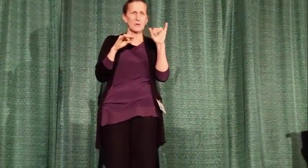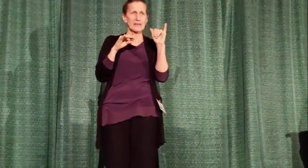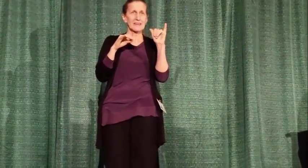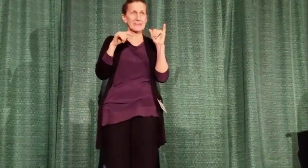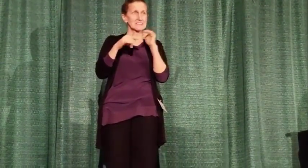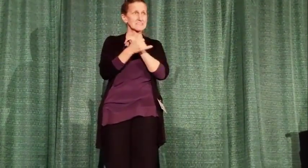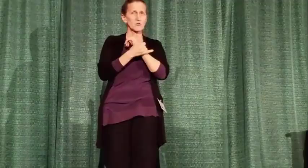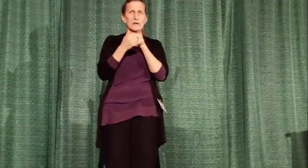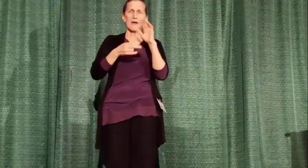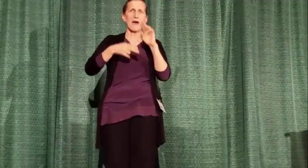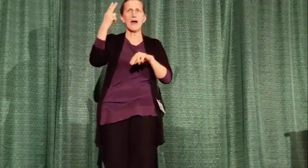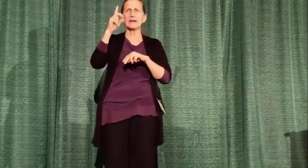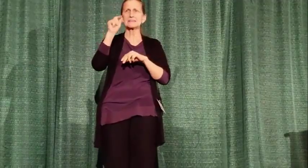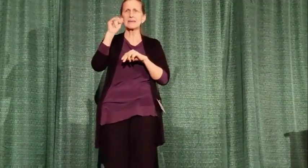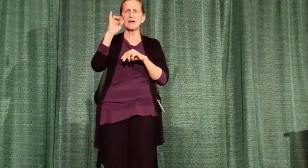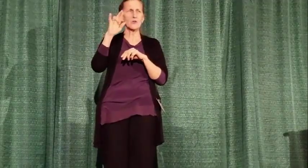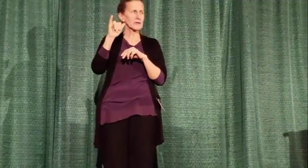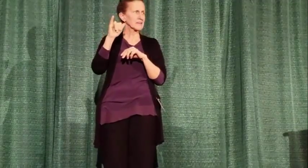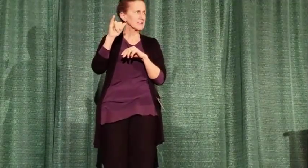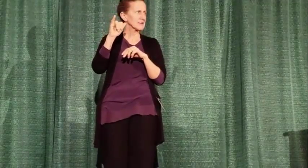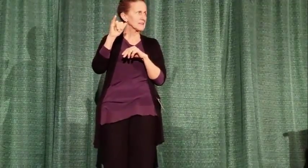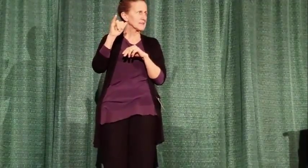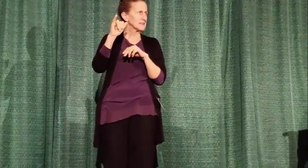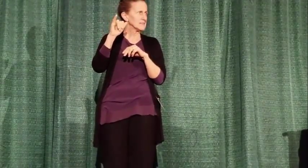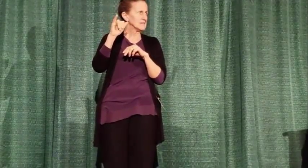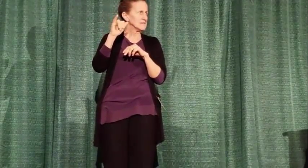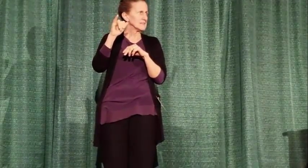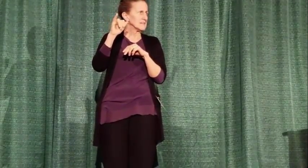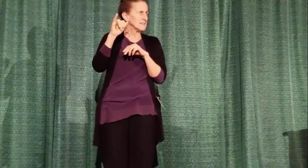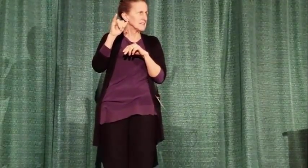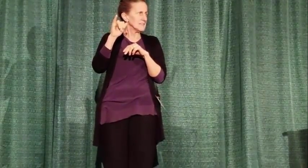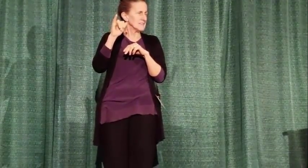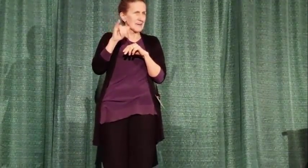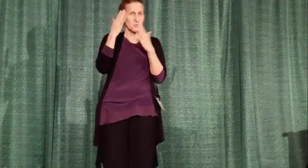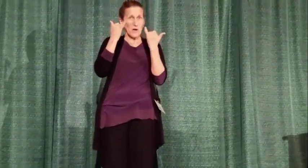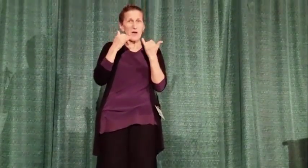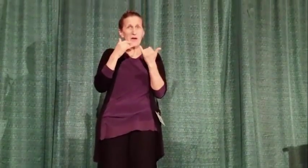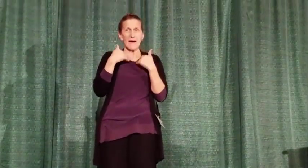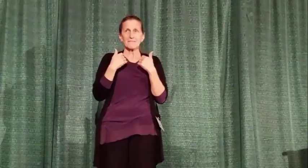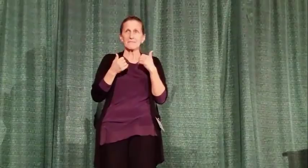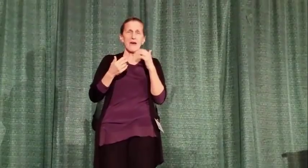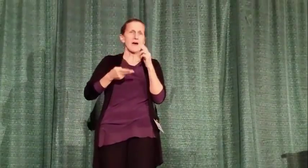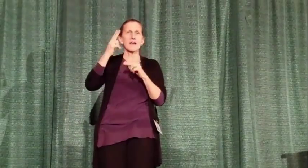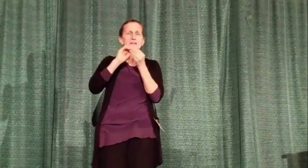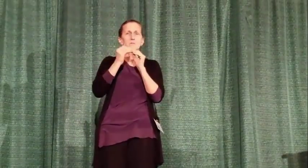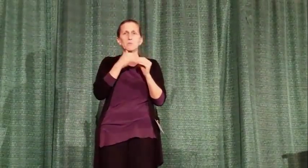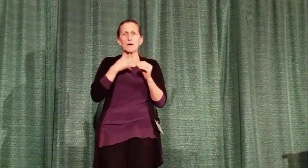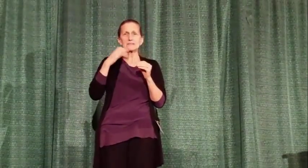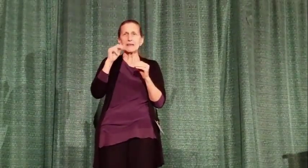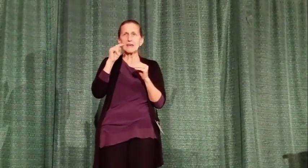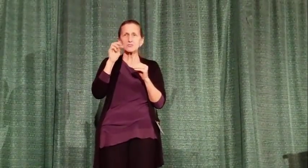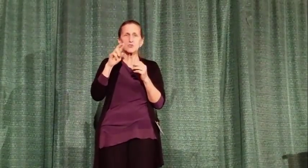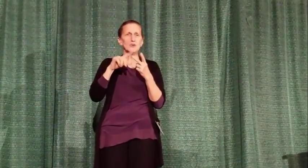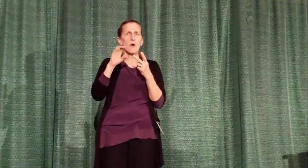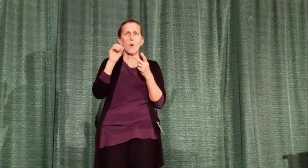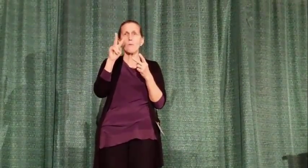like Scandinavian countries, like Norway and Denmark and Sweden and the US, that's why these countries have the most breast cancer, most ovarian cancer. They have the most